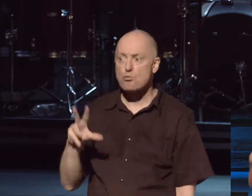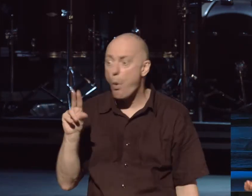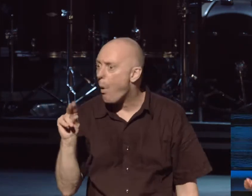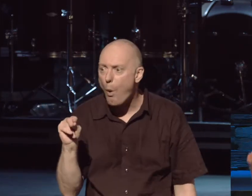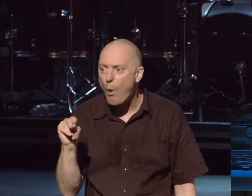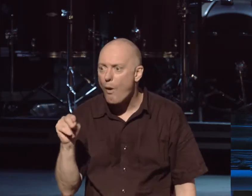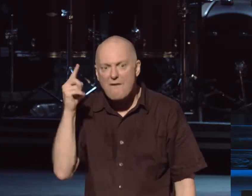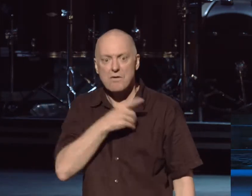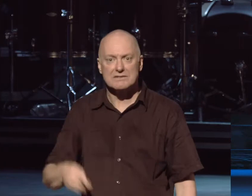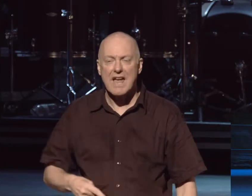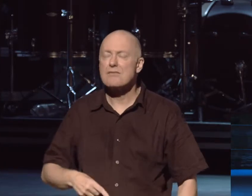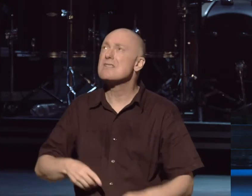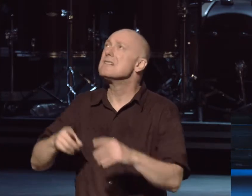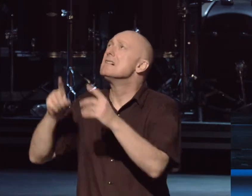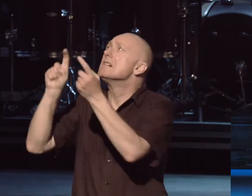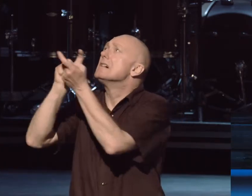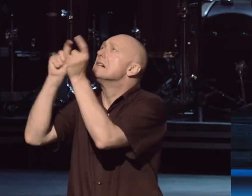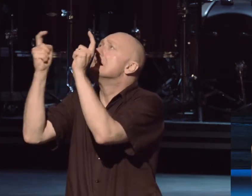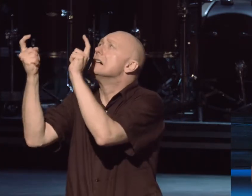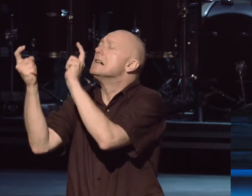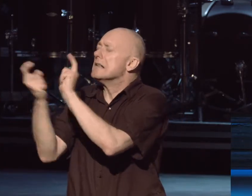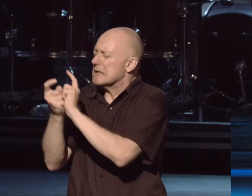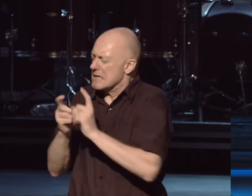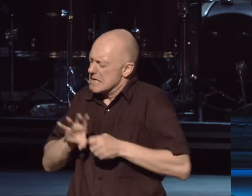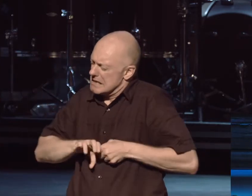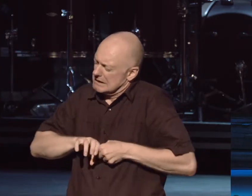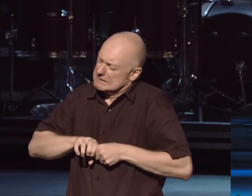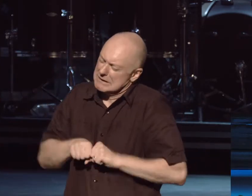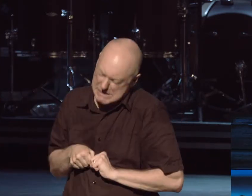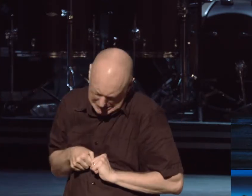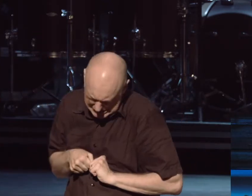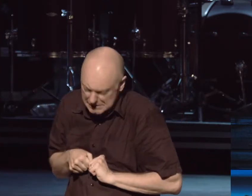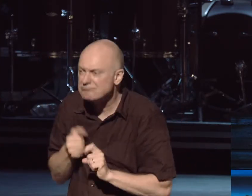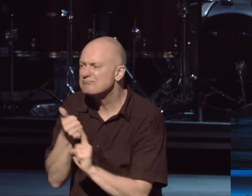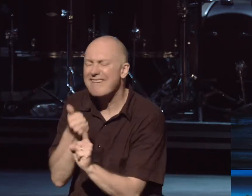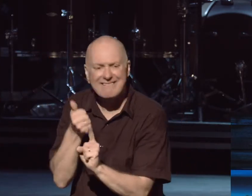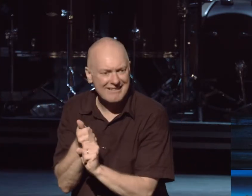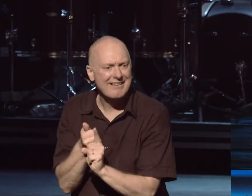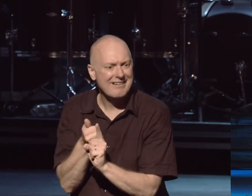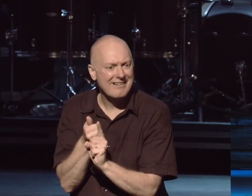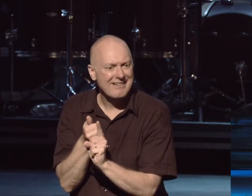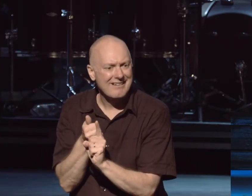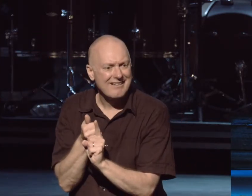David, this is a repentance that is ripping him apart.